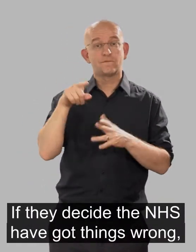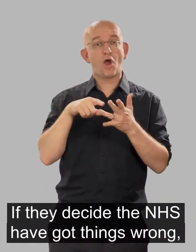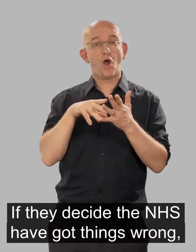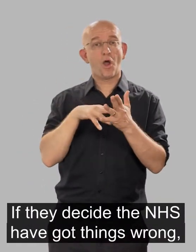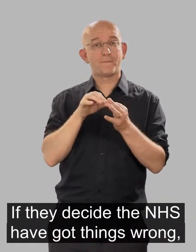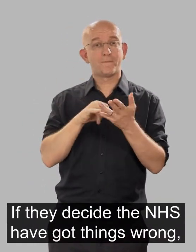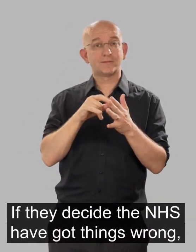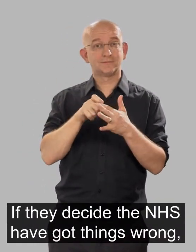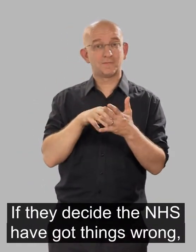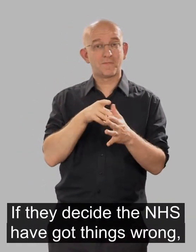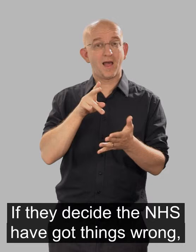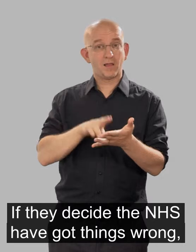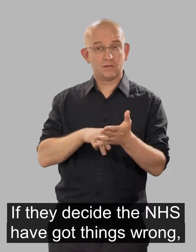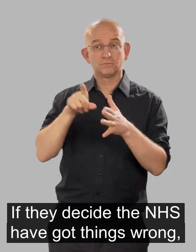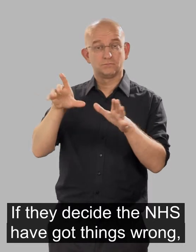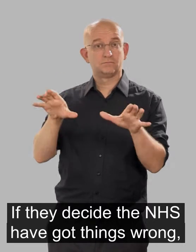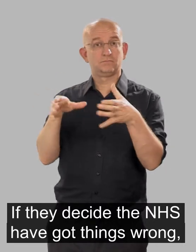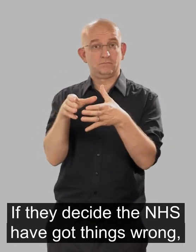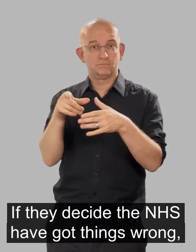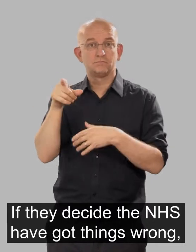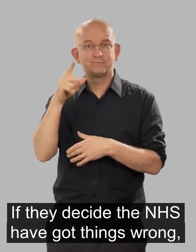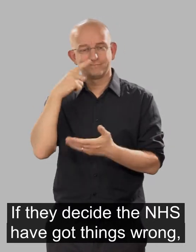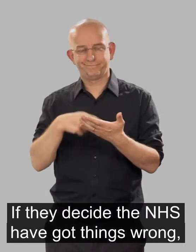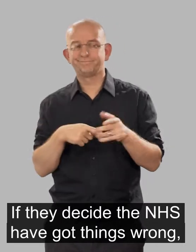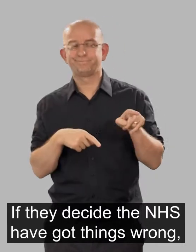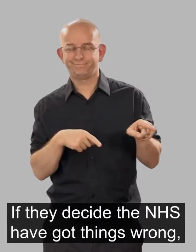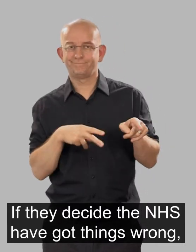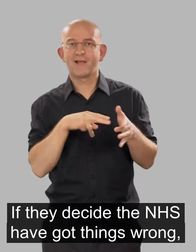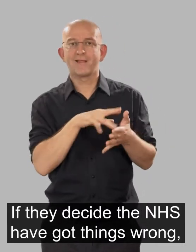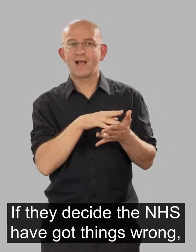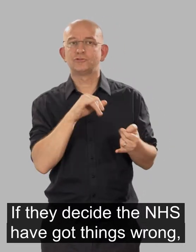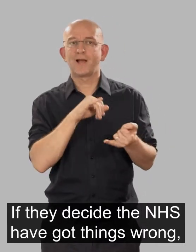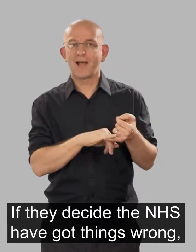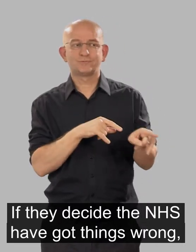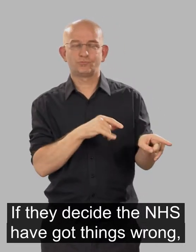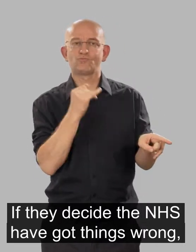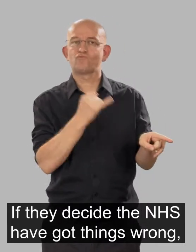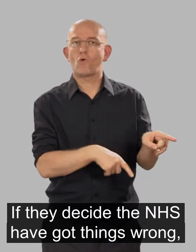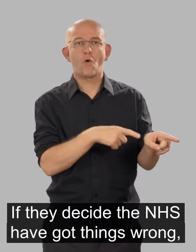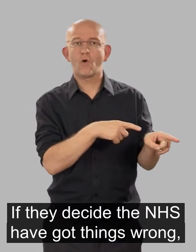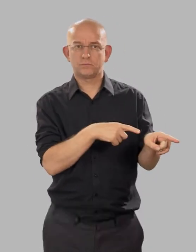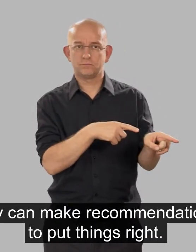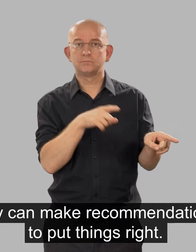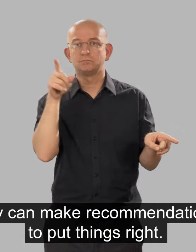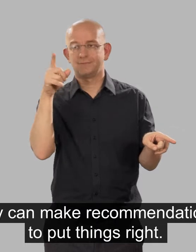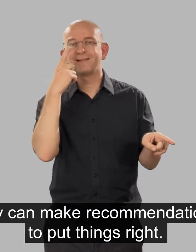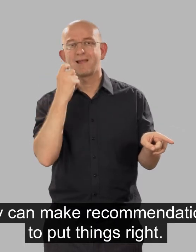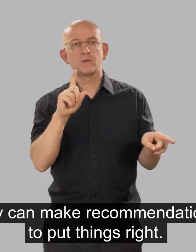If they decide the NHS have got things wrong, they can make recommendations to put things right.